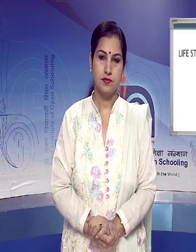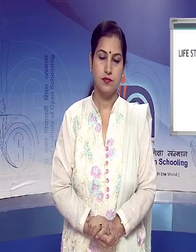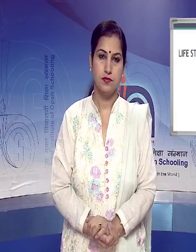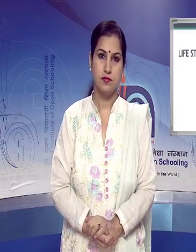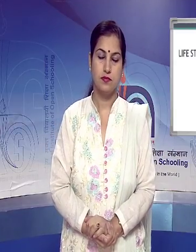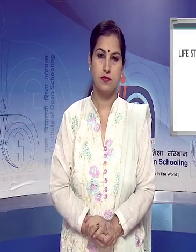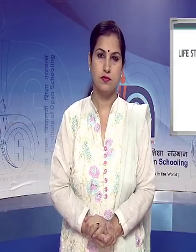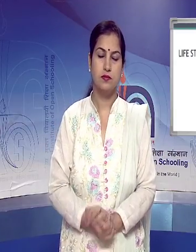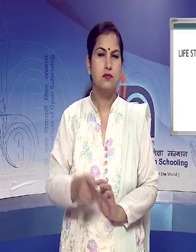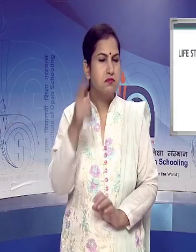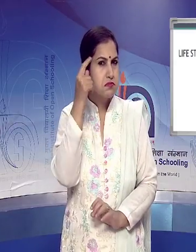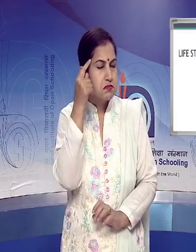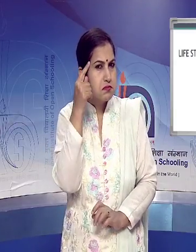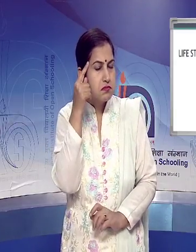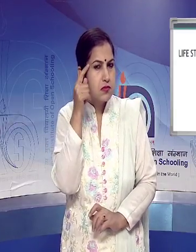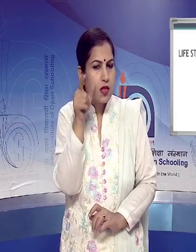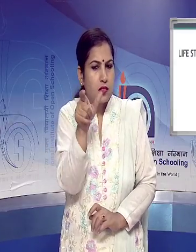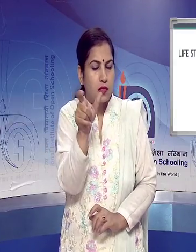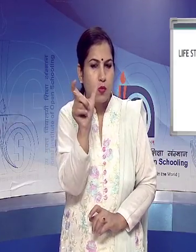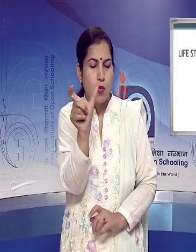What do you understand by lifestyle diseases?